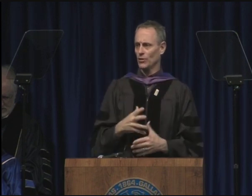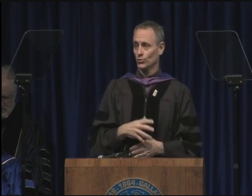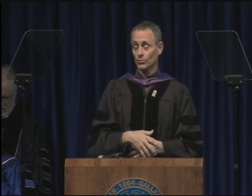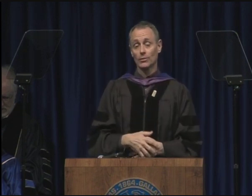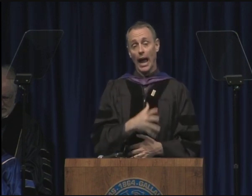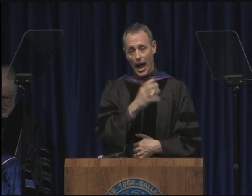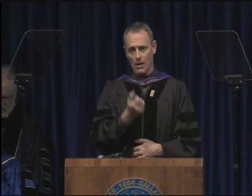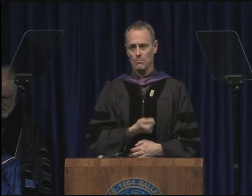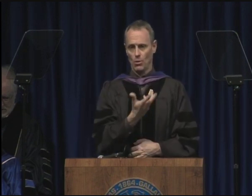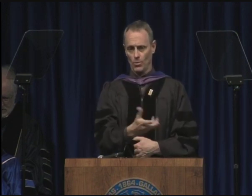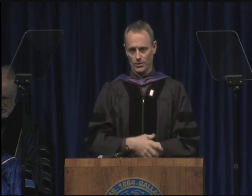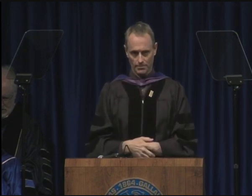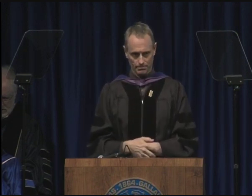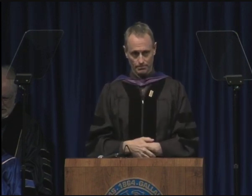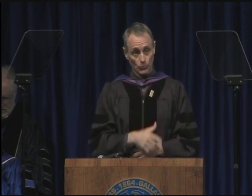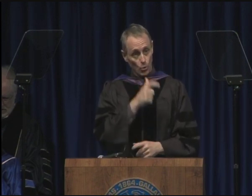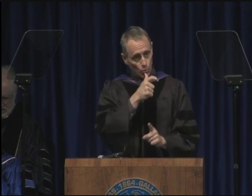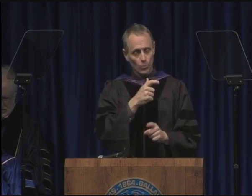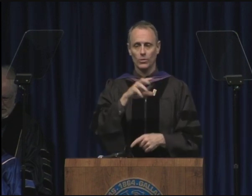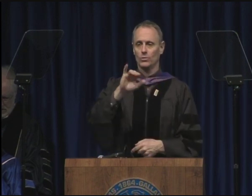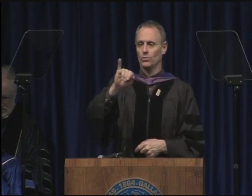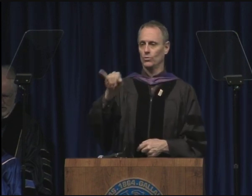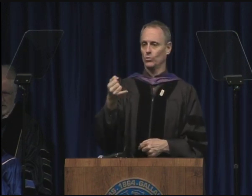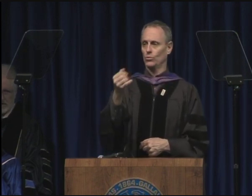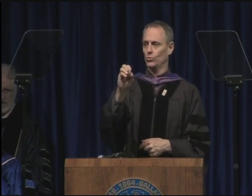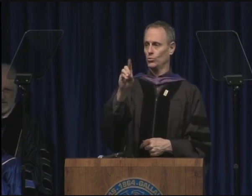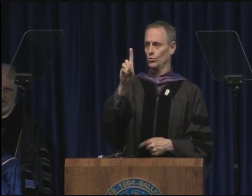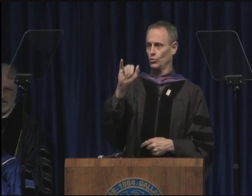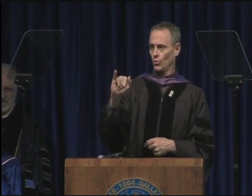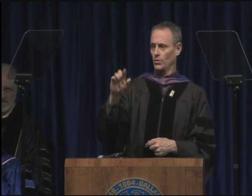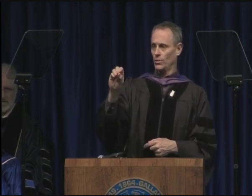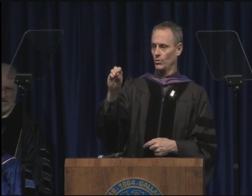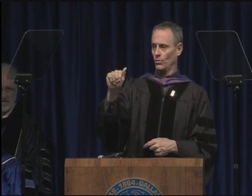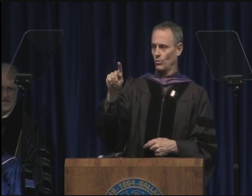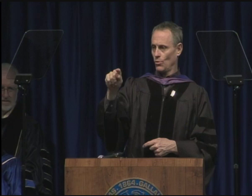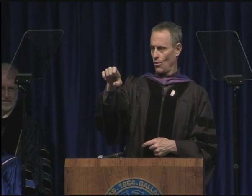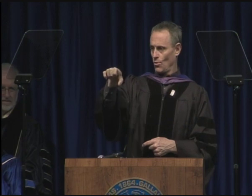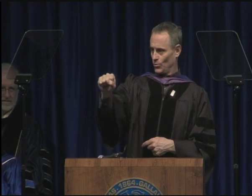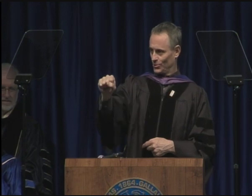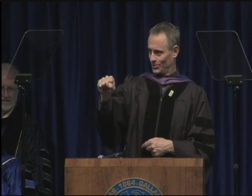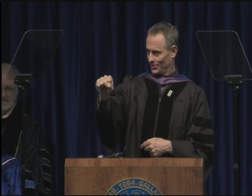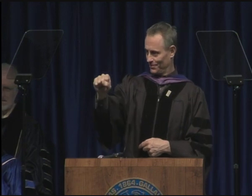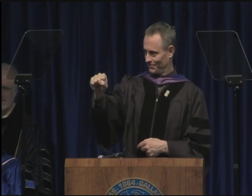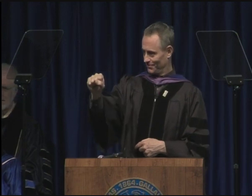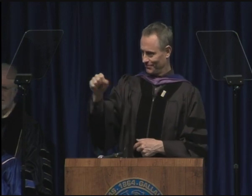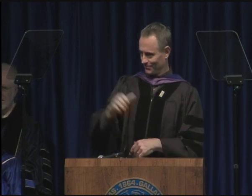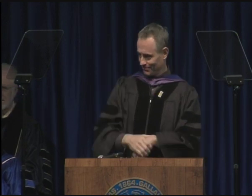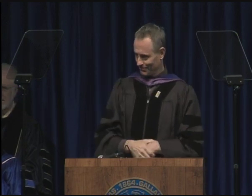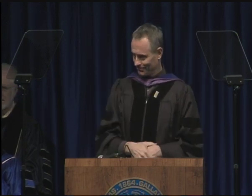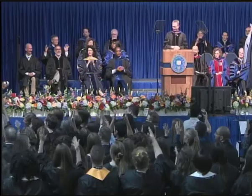passionate and one of the top-notch ASL professors and poets. This award goes to